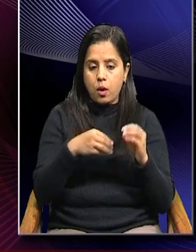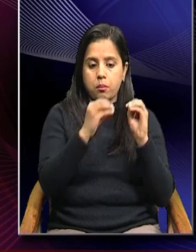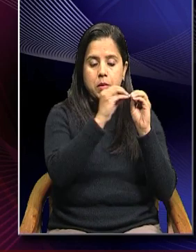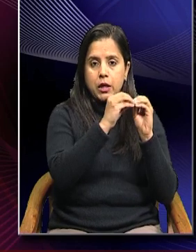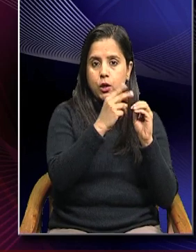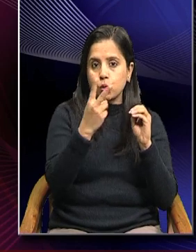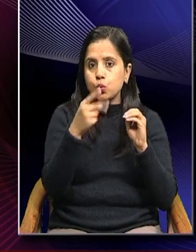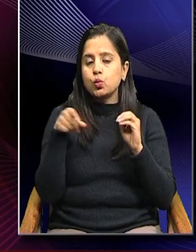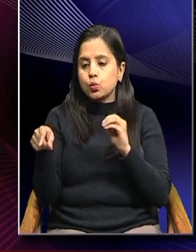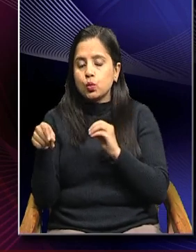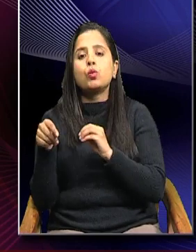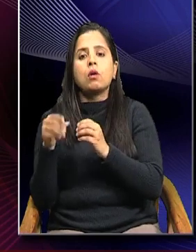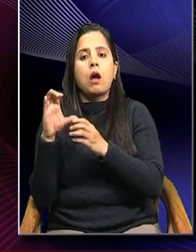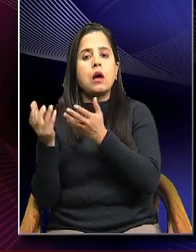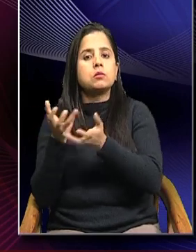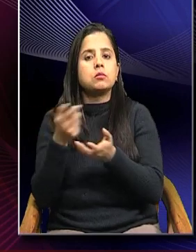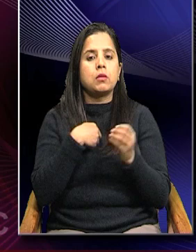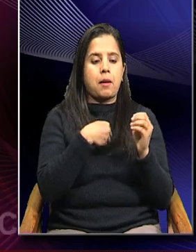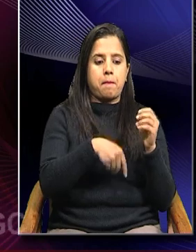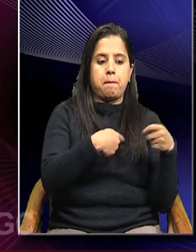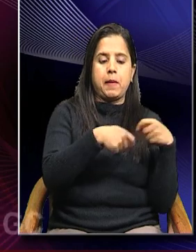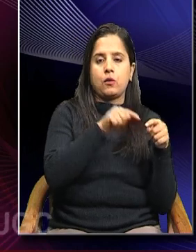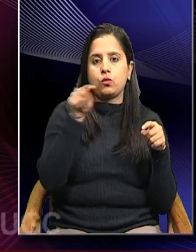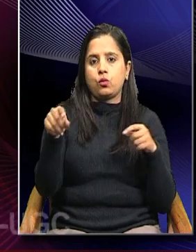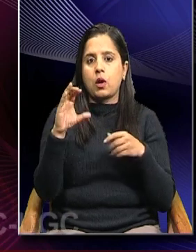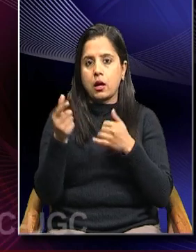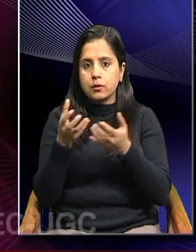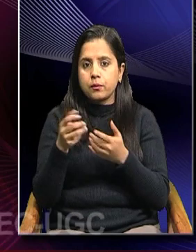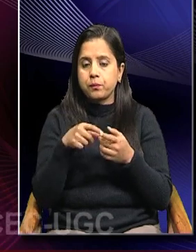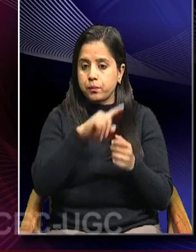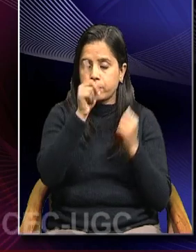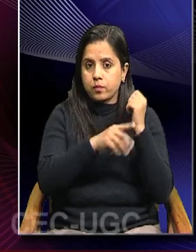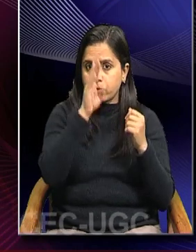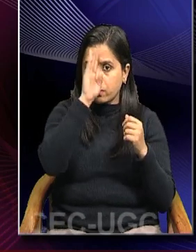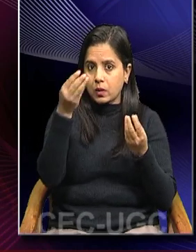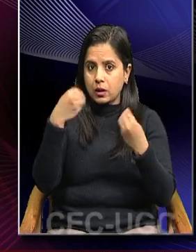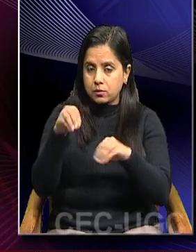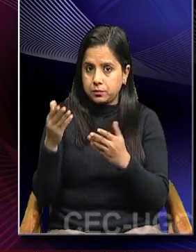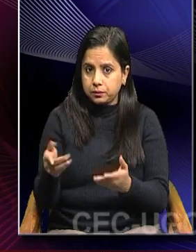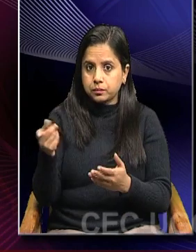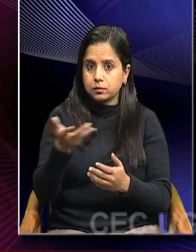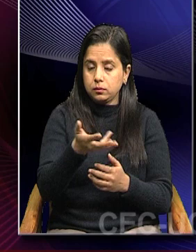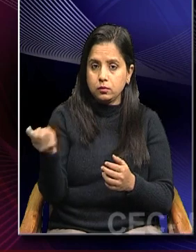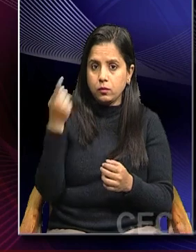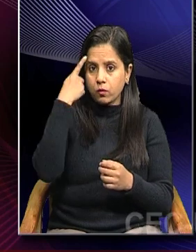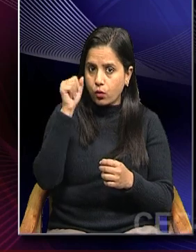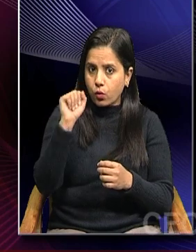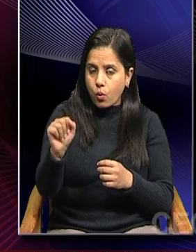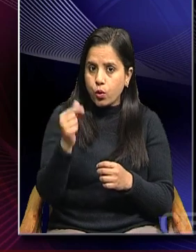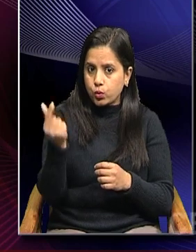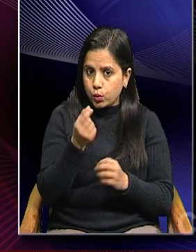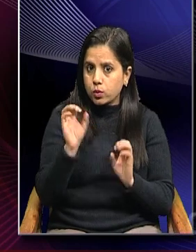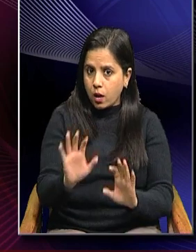is business to customers, that I am going to deal with the customers, end users who are going to purchase it for their own